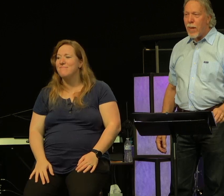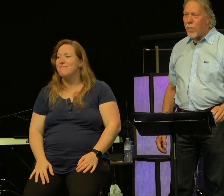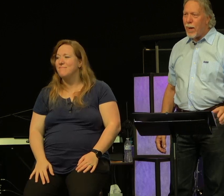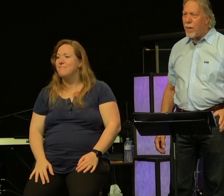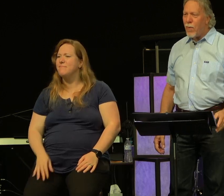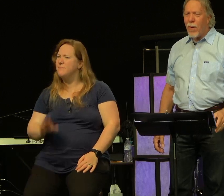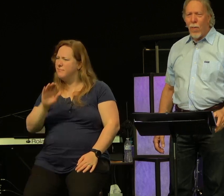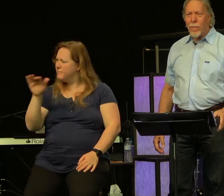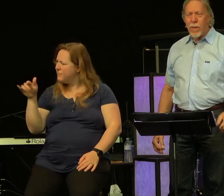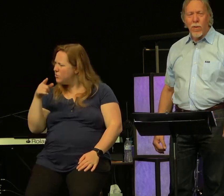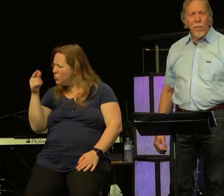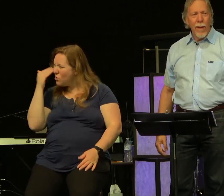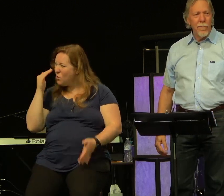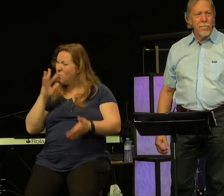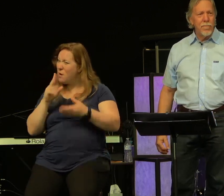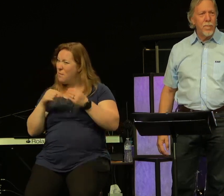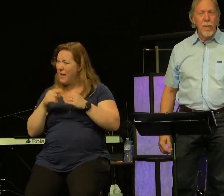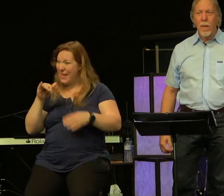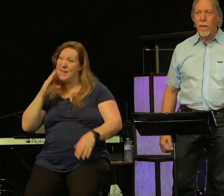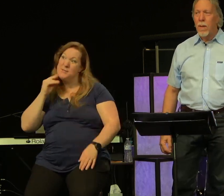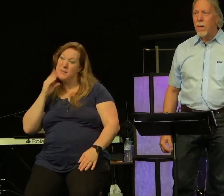Does anybody, do you know what I'm talking about?